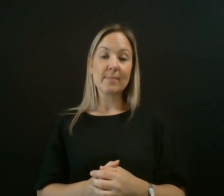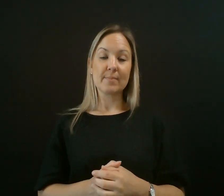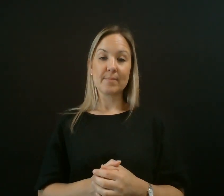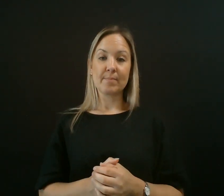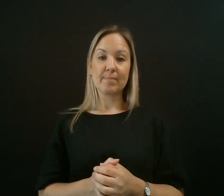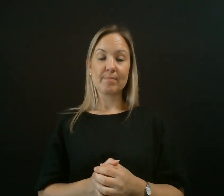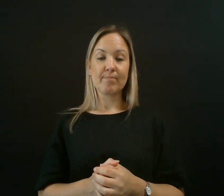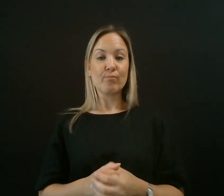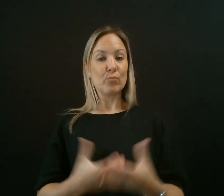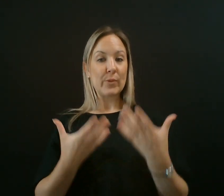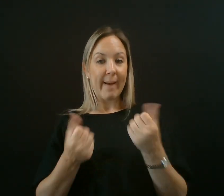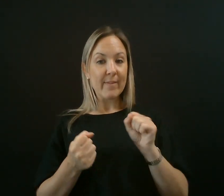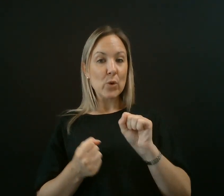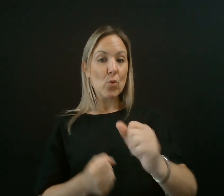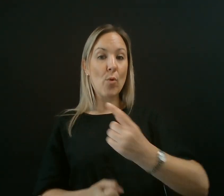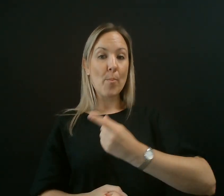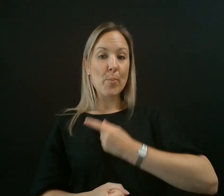to have your personal information kept private,